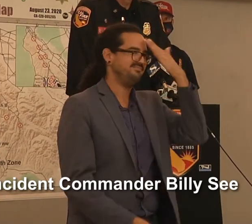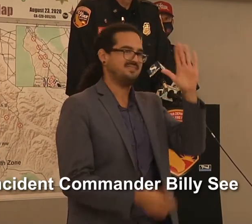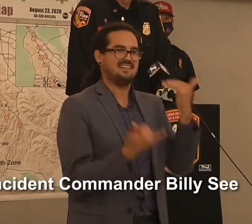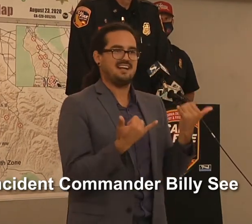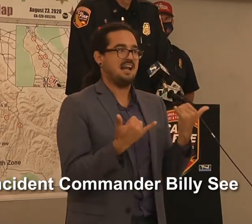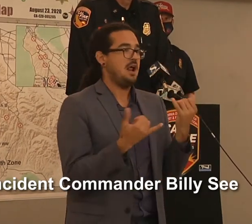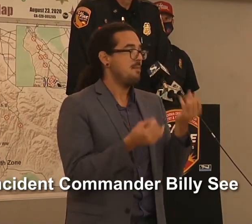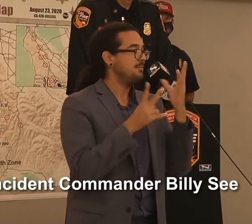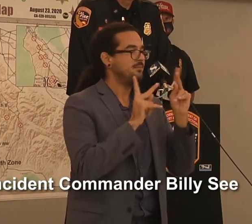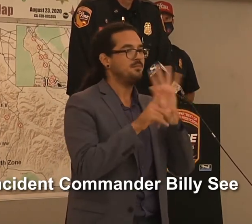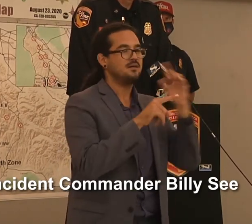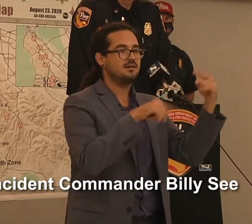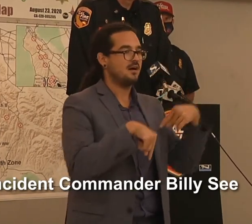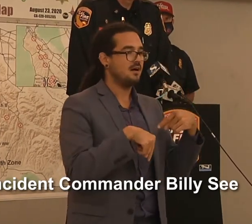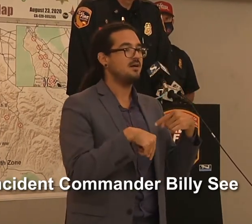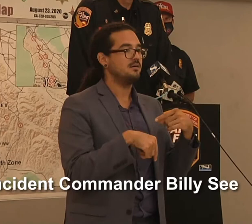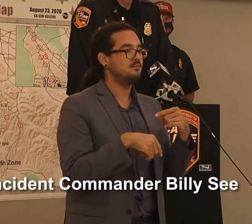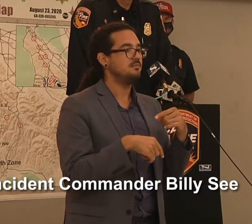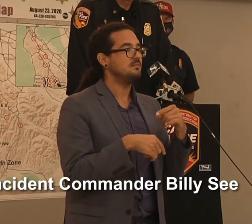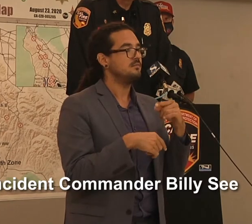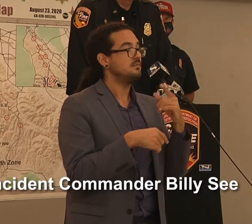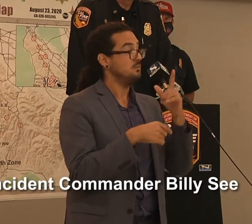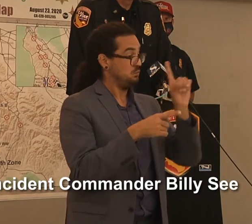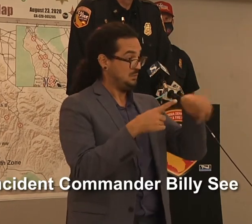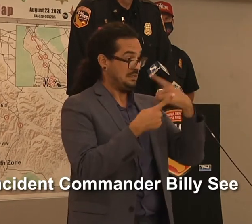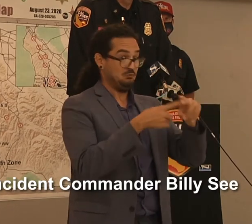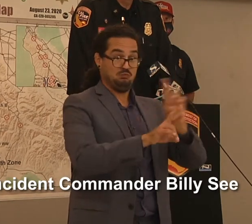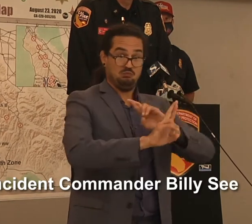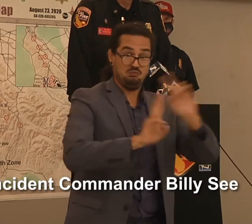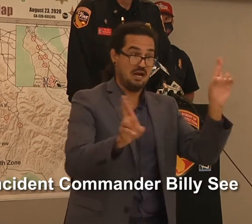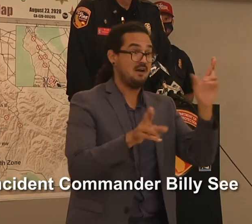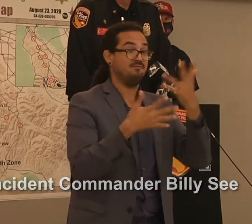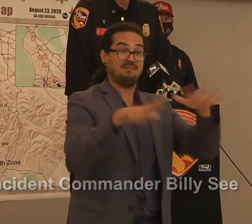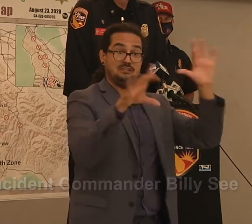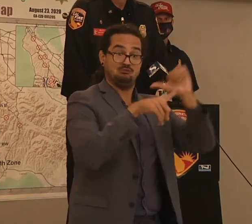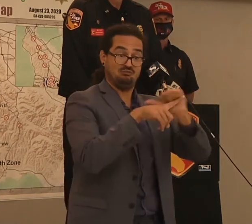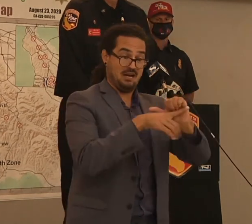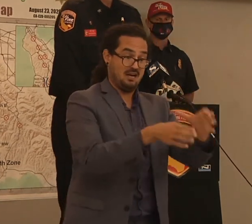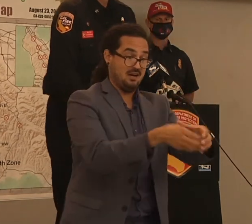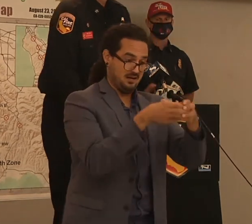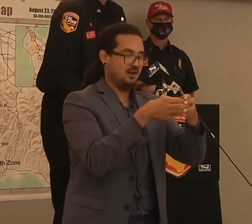That'll be determined once they become available after their training period is complete.